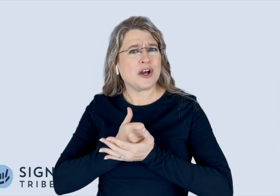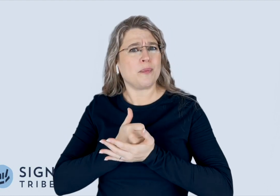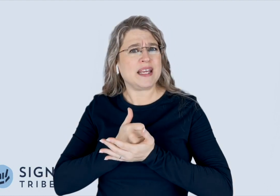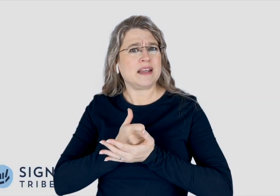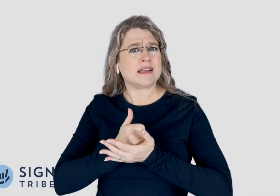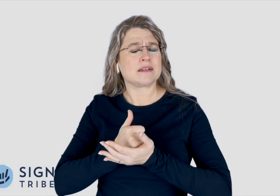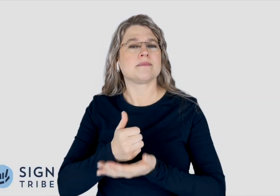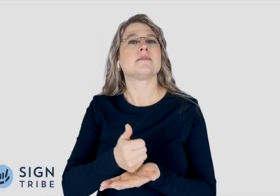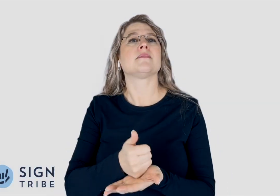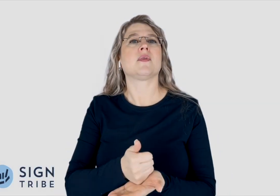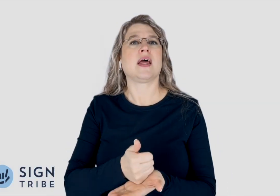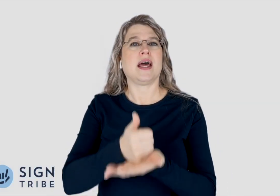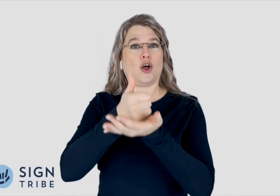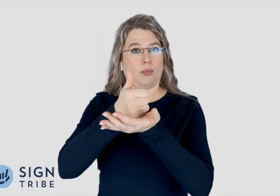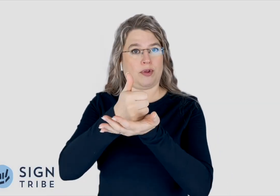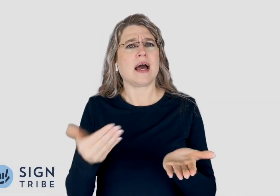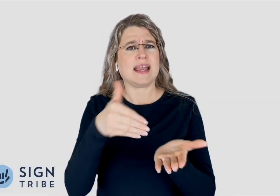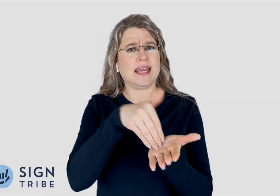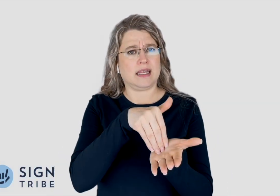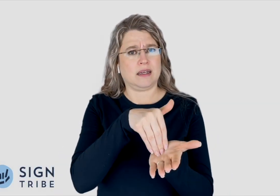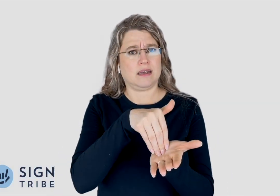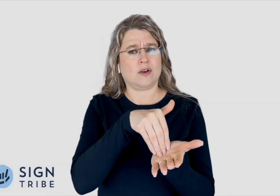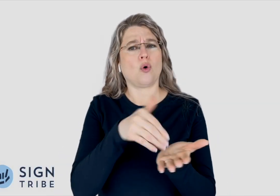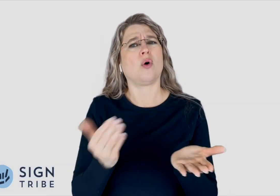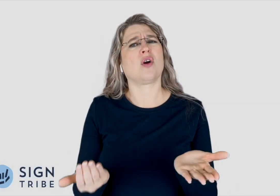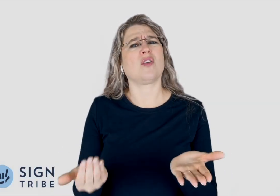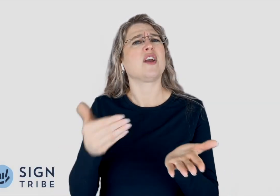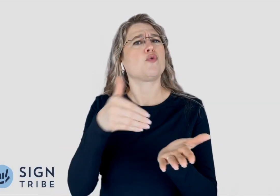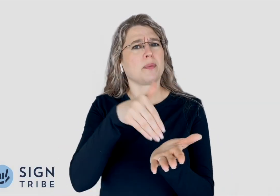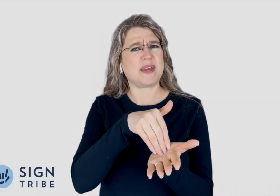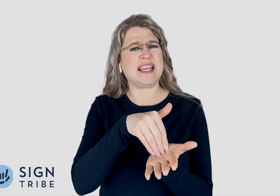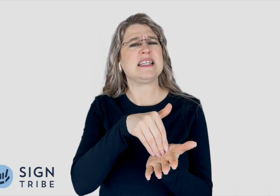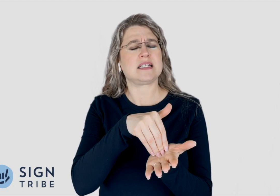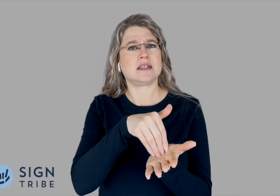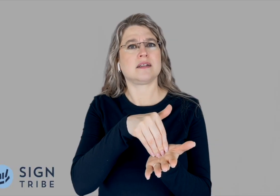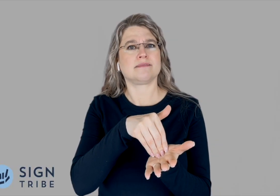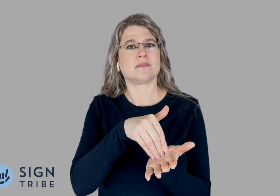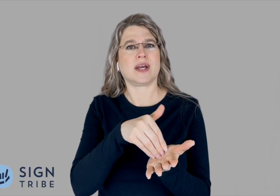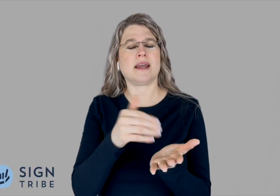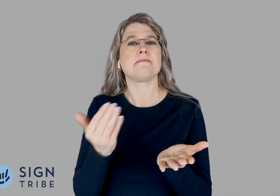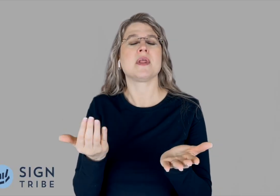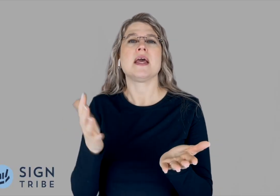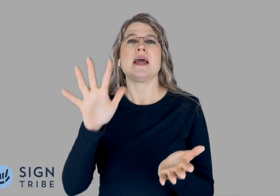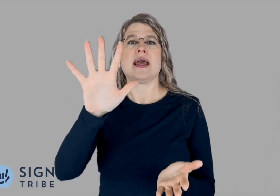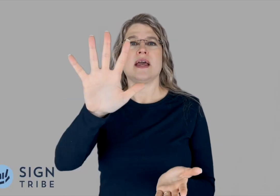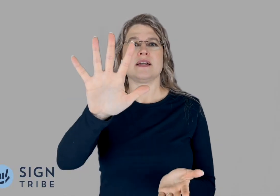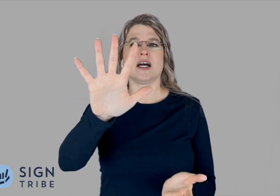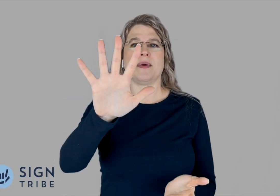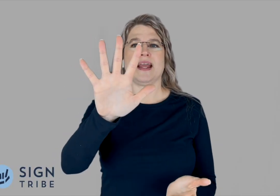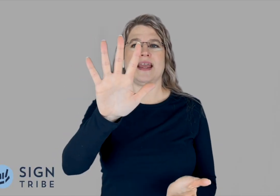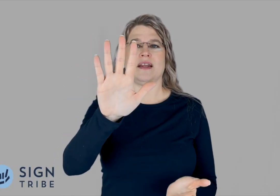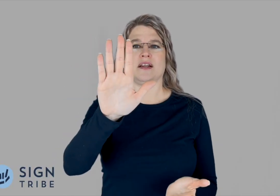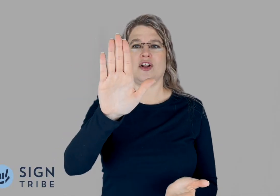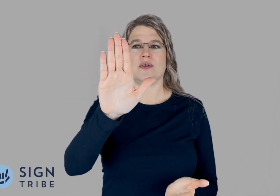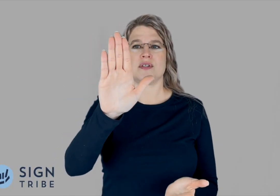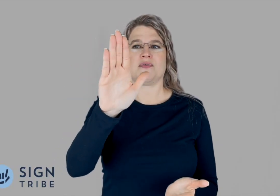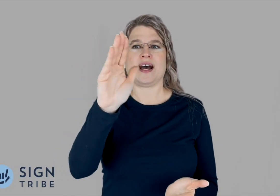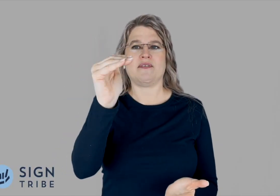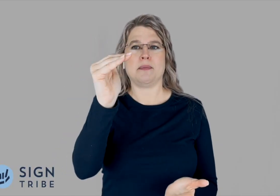me? Help. Again. Or like repeat. Okay? Dominant hand in a closed 5 and bend